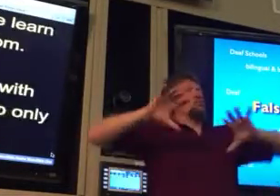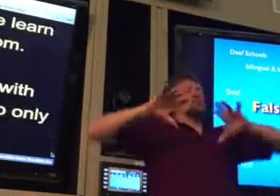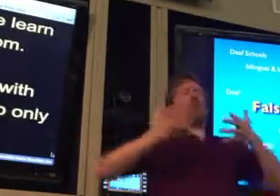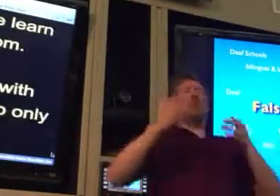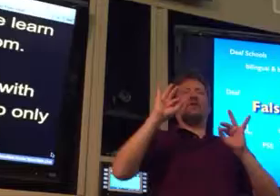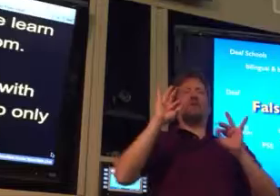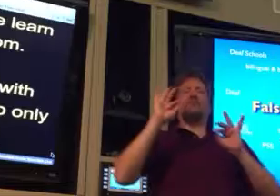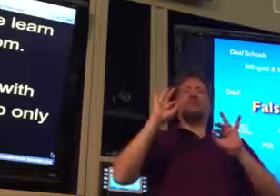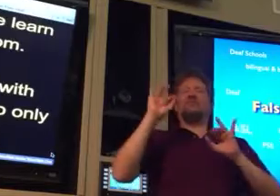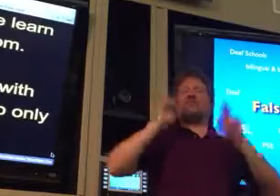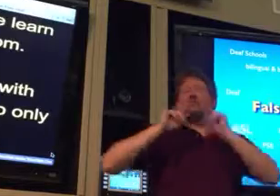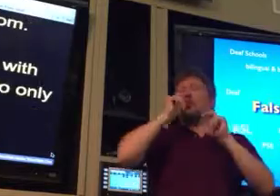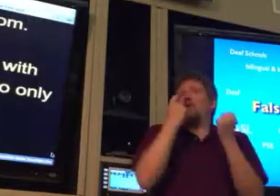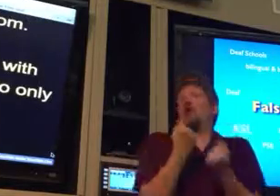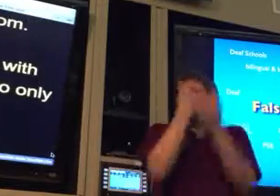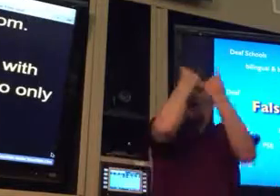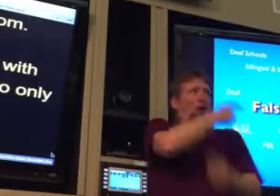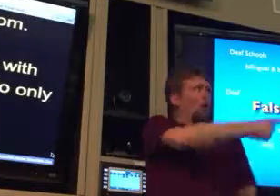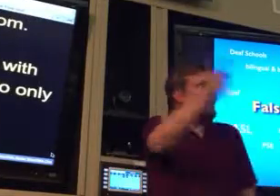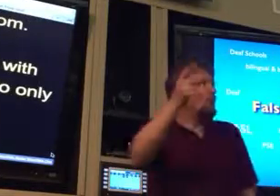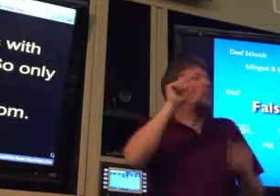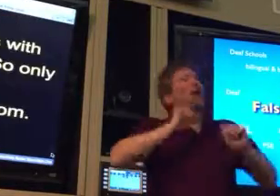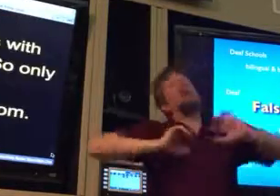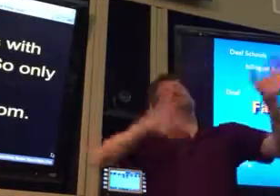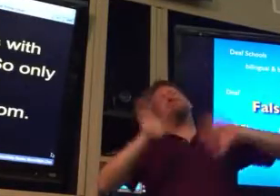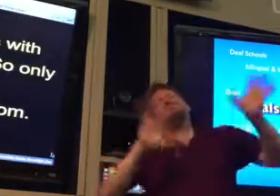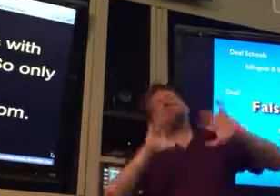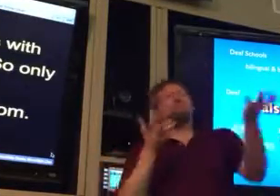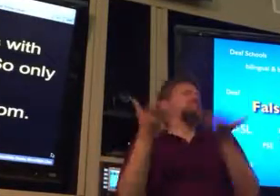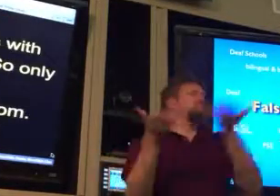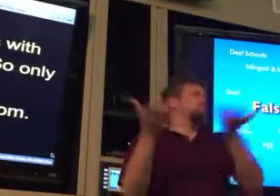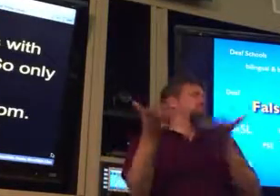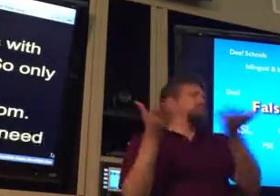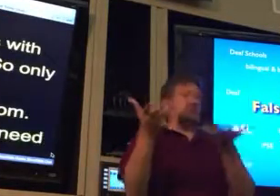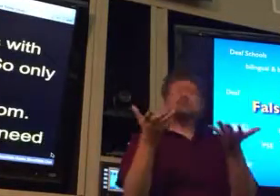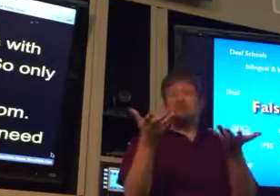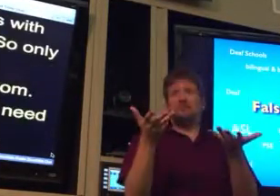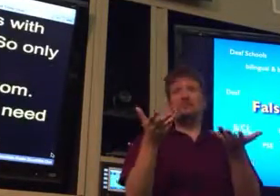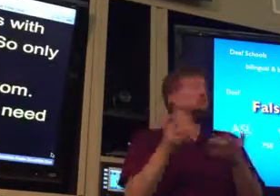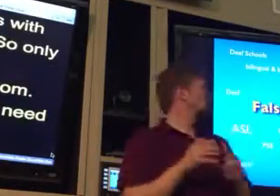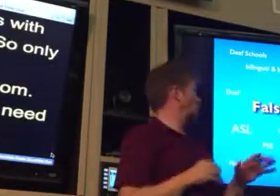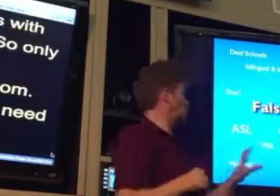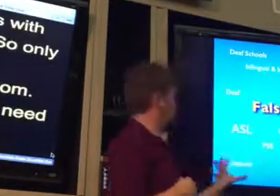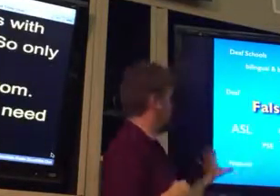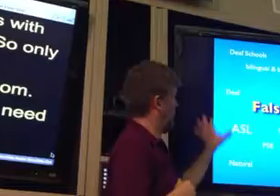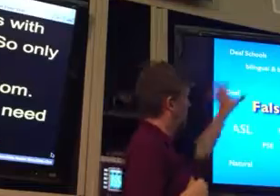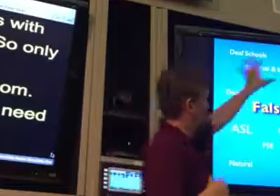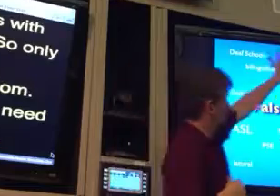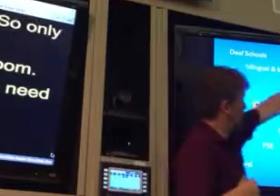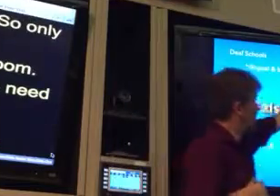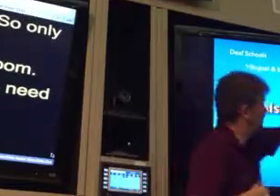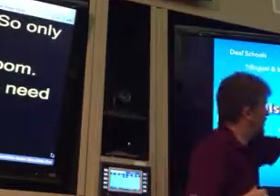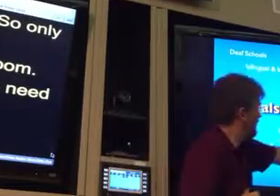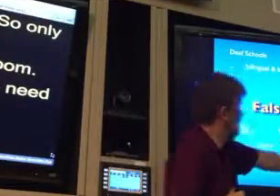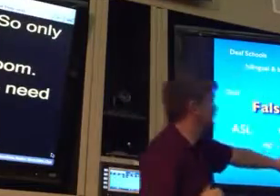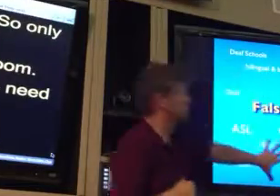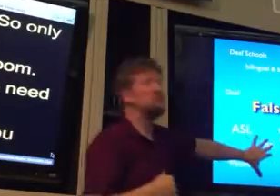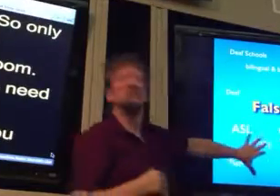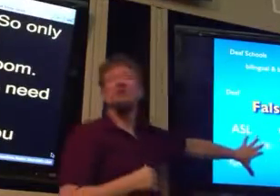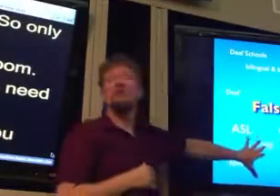you really do need to have a big group of people who understand you, who you can interact with and communicate with. So all of